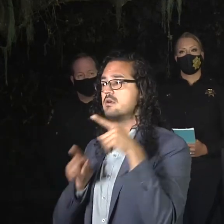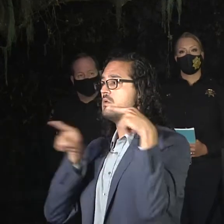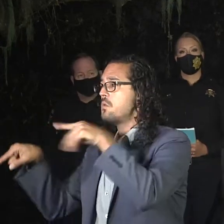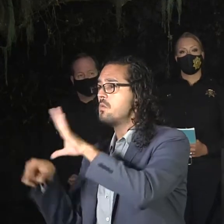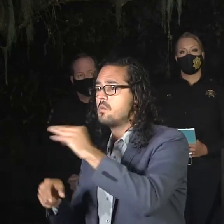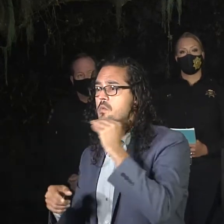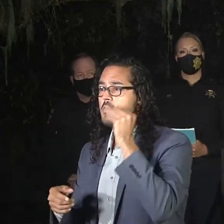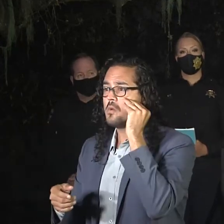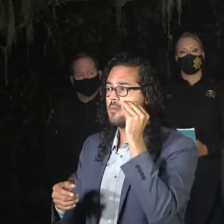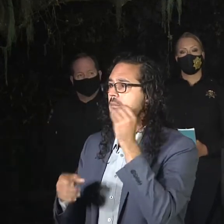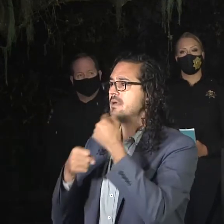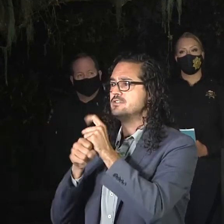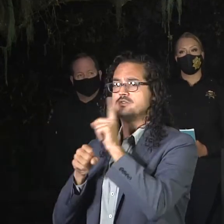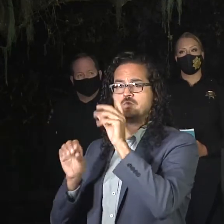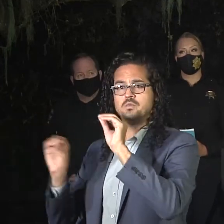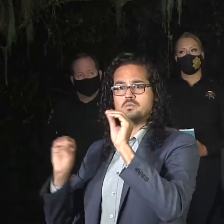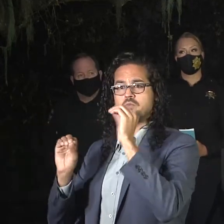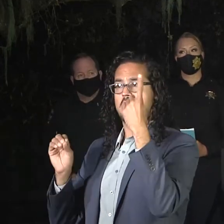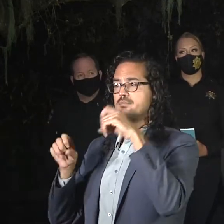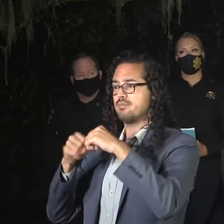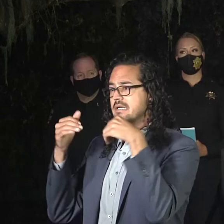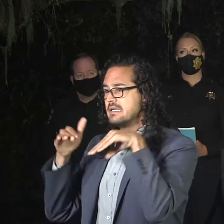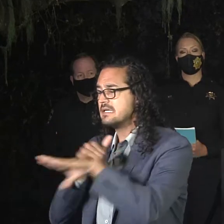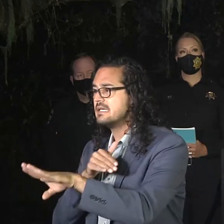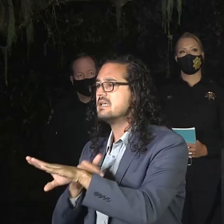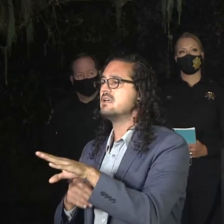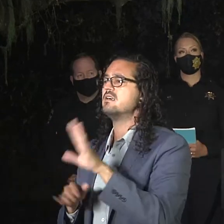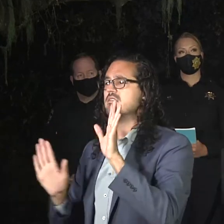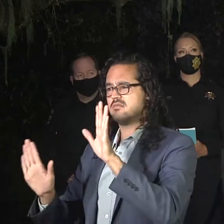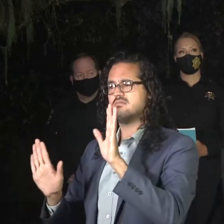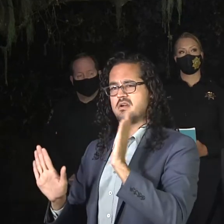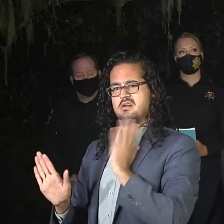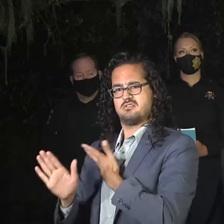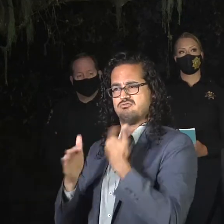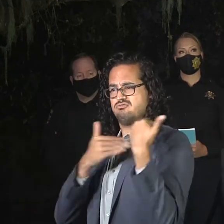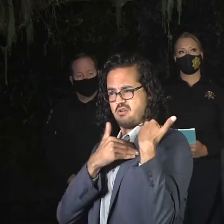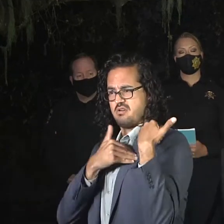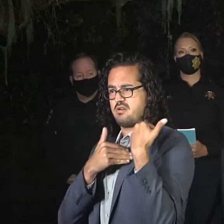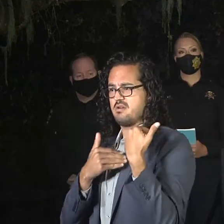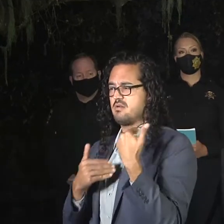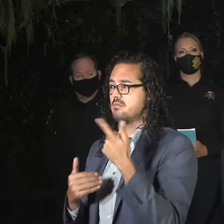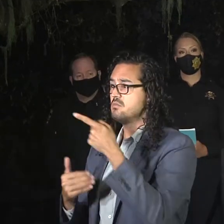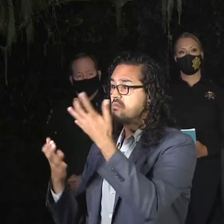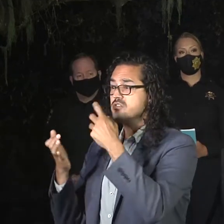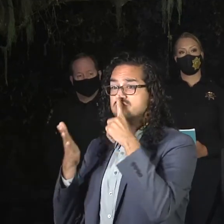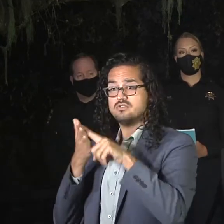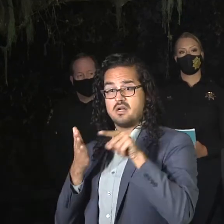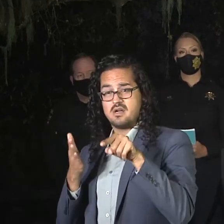the same time, we want to make sure that people are safe and accounted for. And so if you haven't heard from a friend, definitely give us a call.